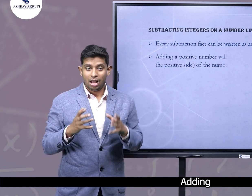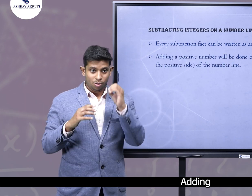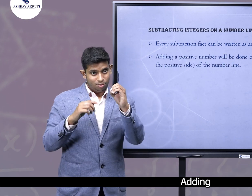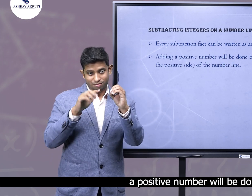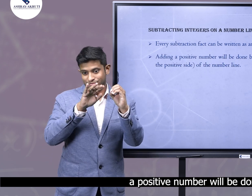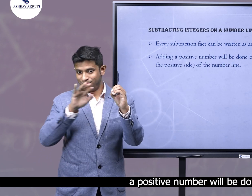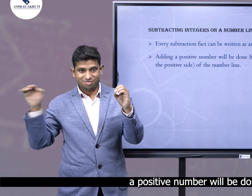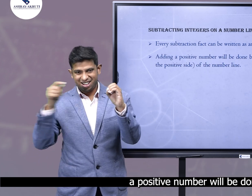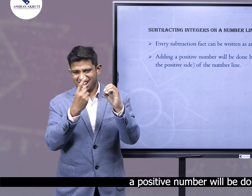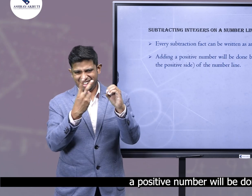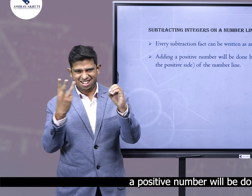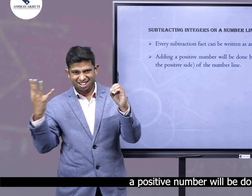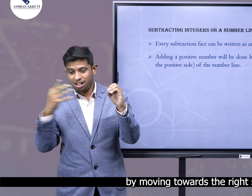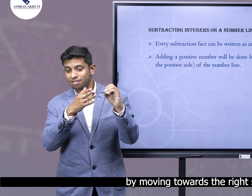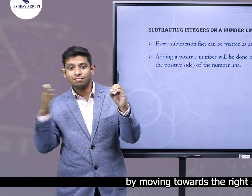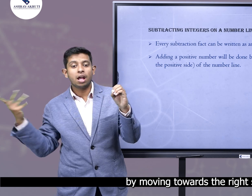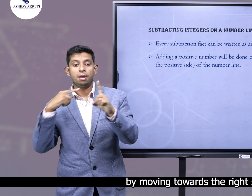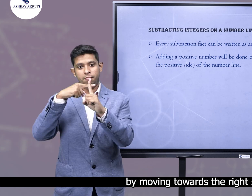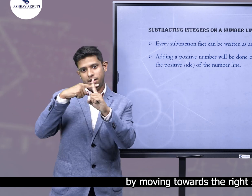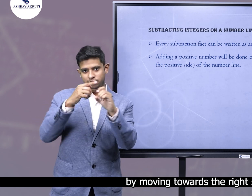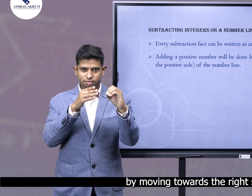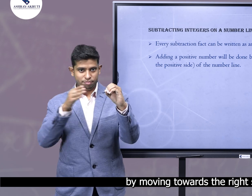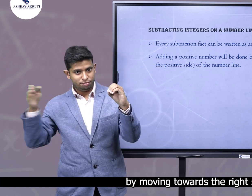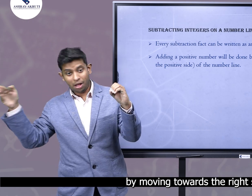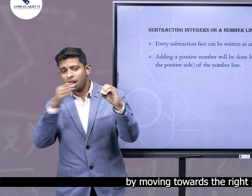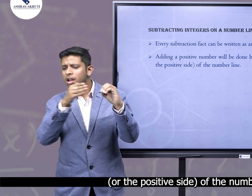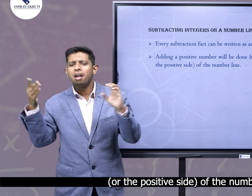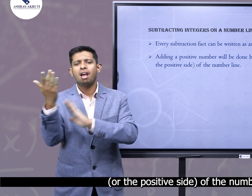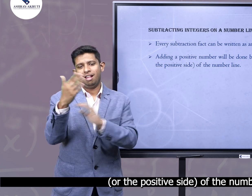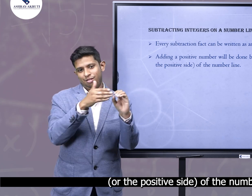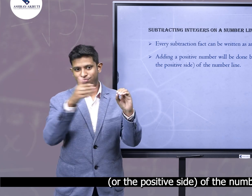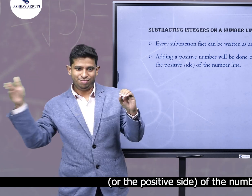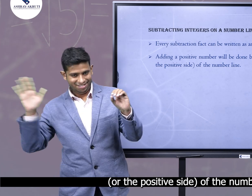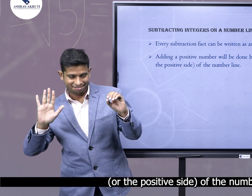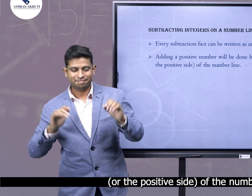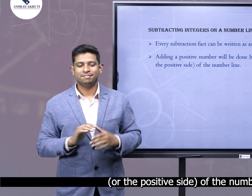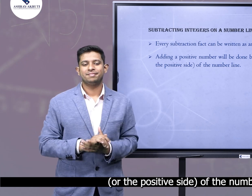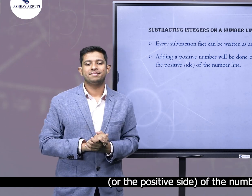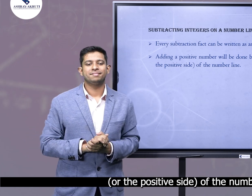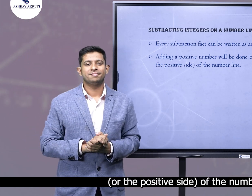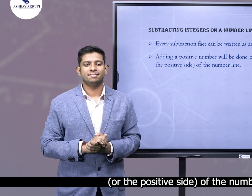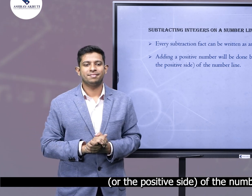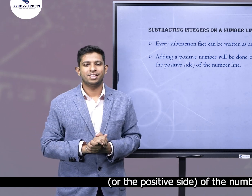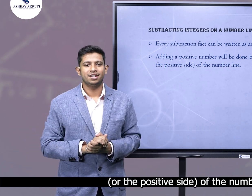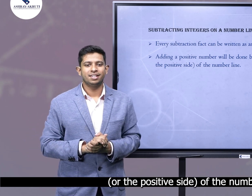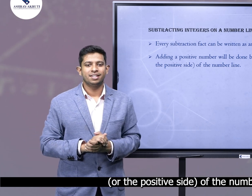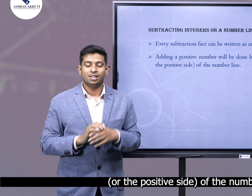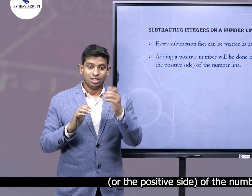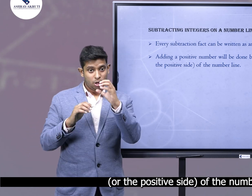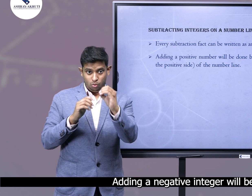Adding a positive number will be done by moving towards the right side or the positive side of the number line. Adding